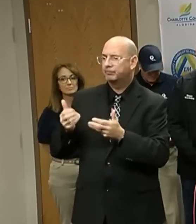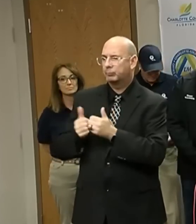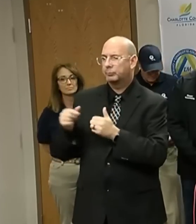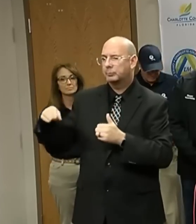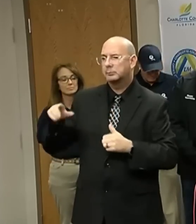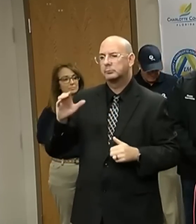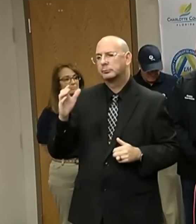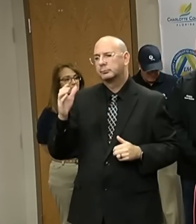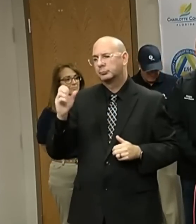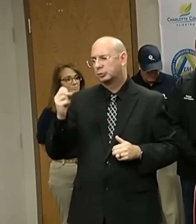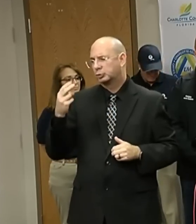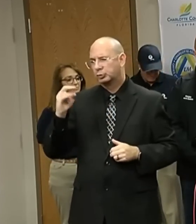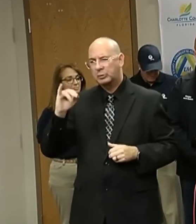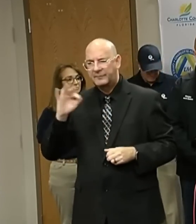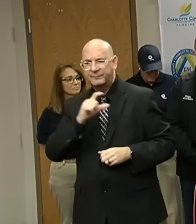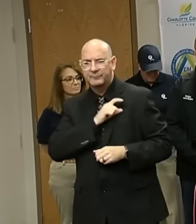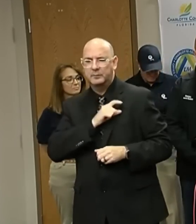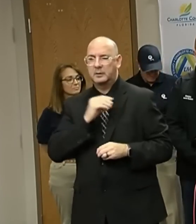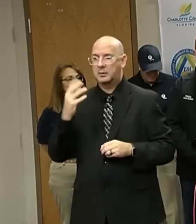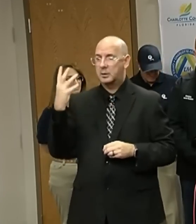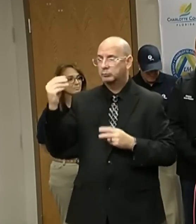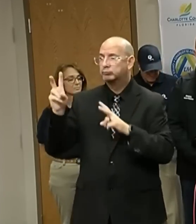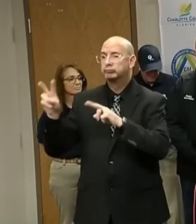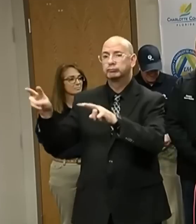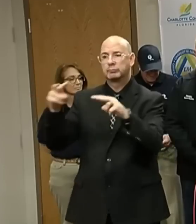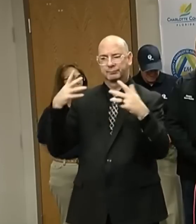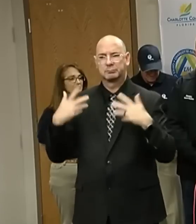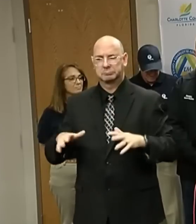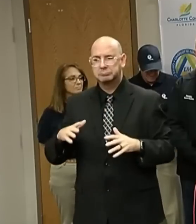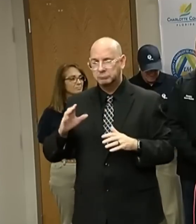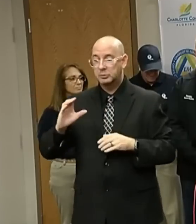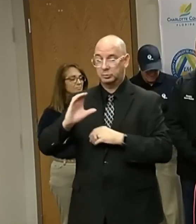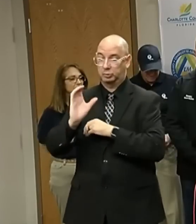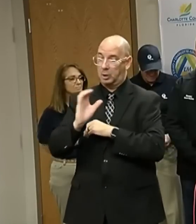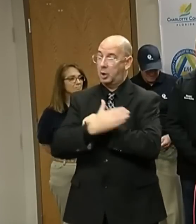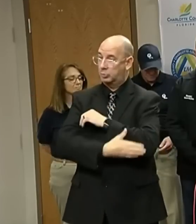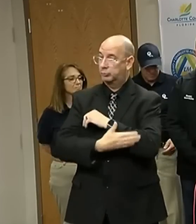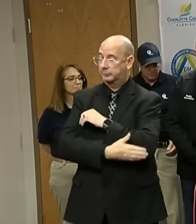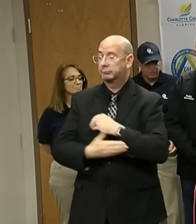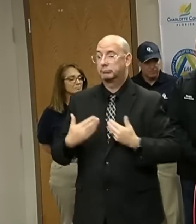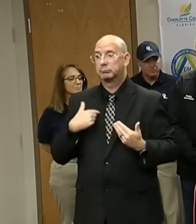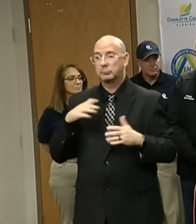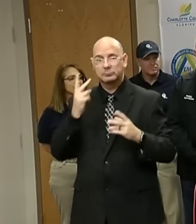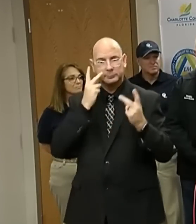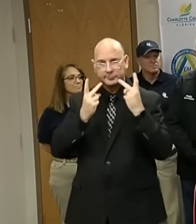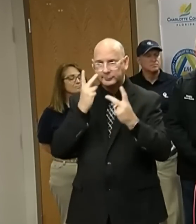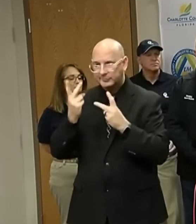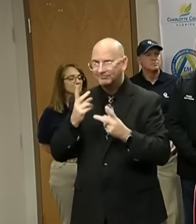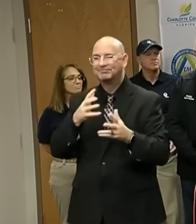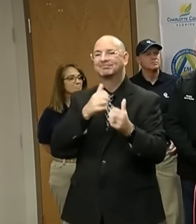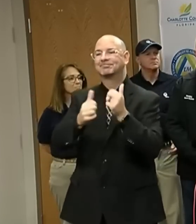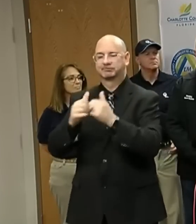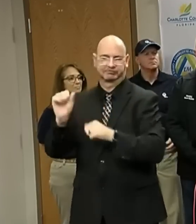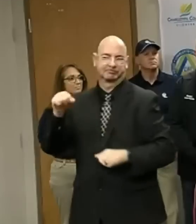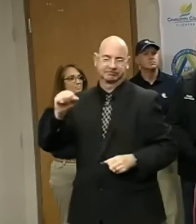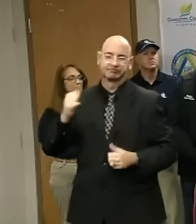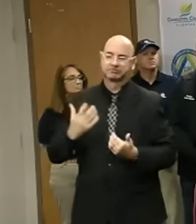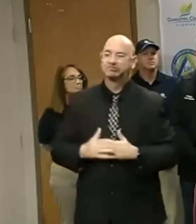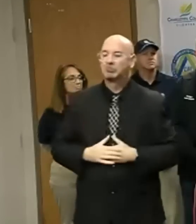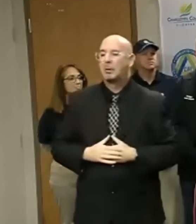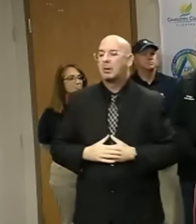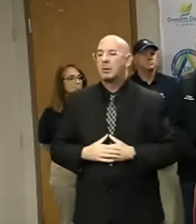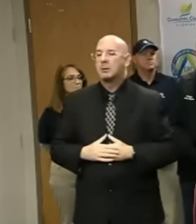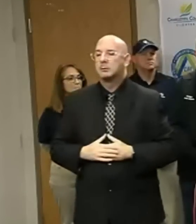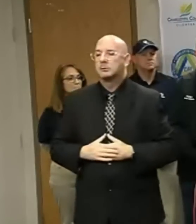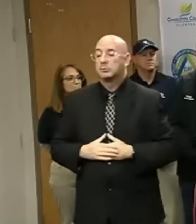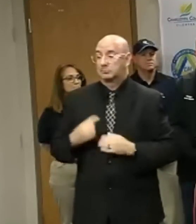tour some of the areas in Charlotte County and inspect some of the damage. From the wee hours of the morning, there have